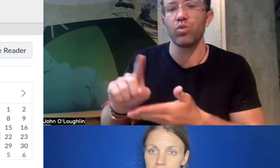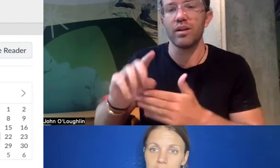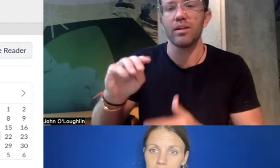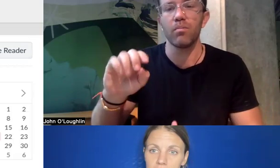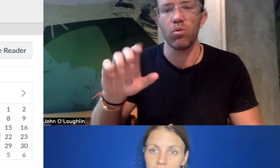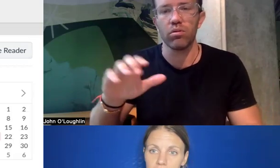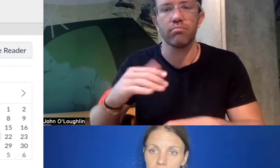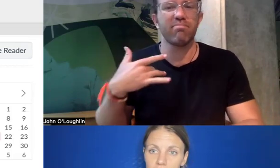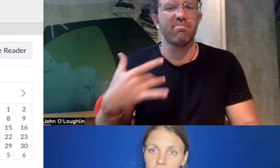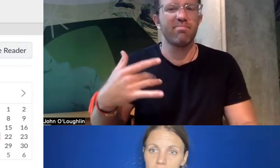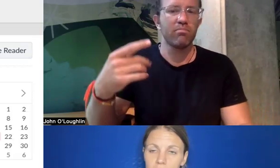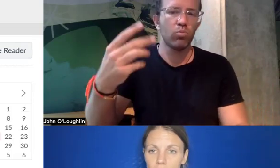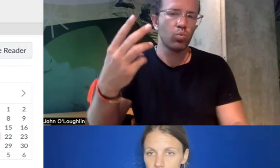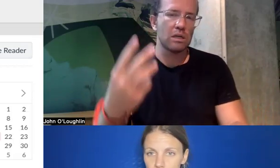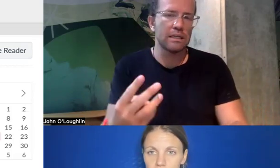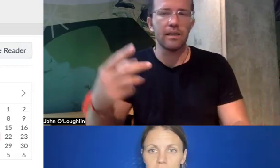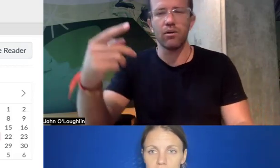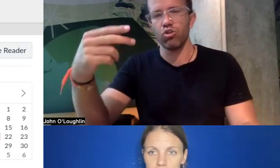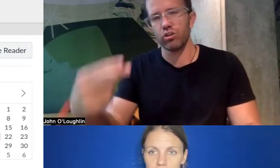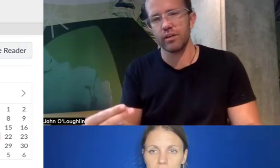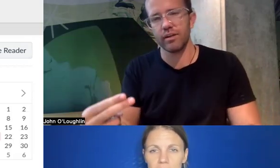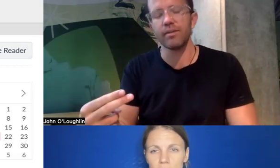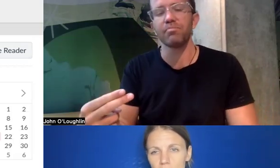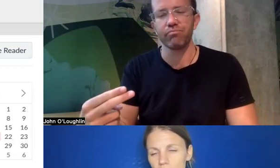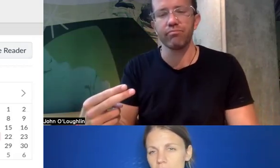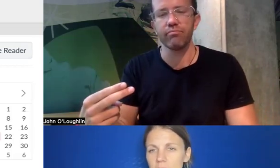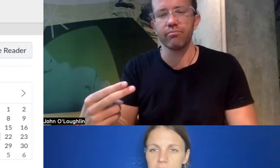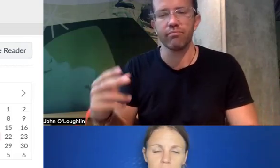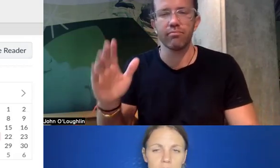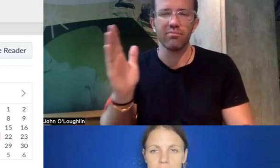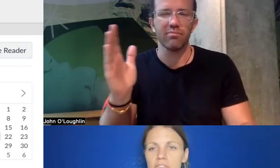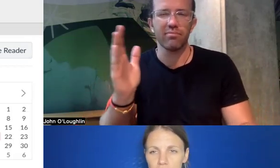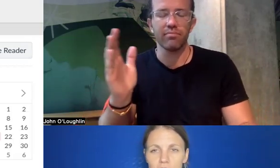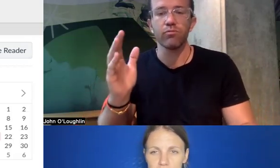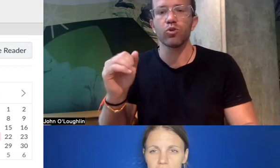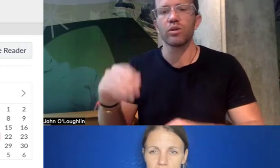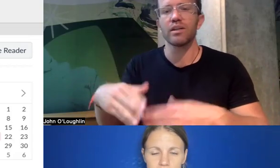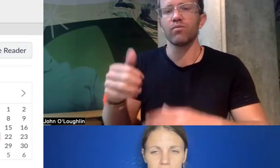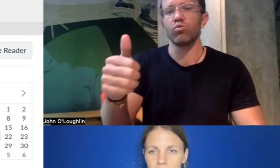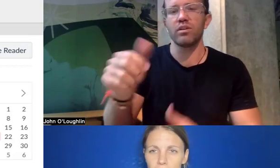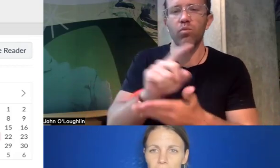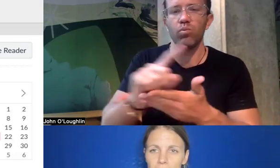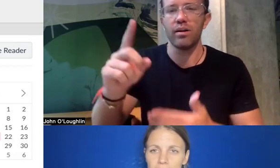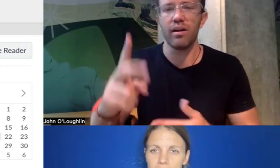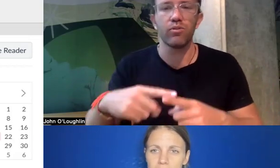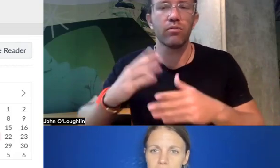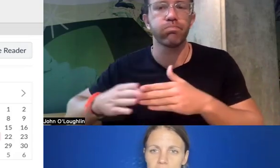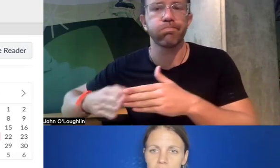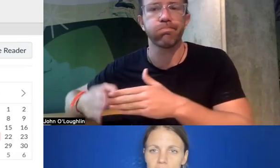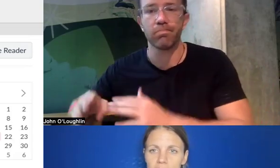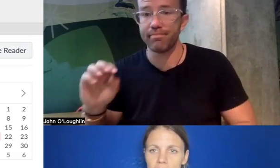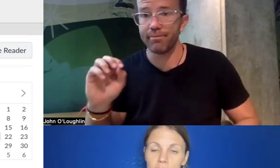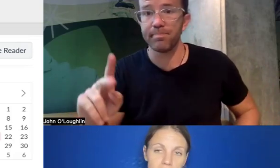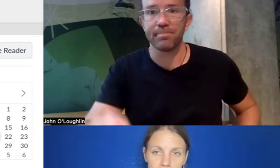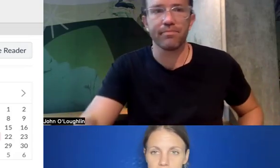release weekly modules on typically Wednesdays or Thursdays to give